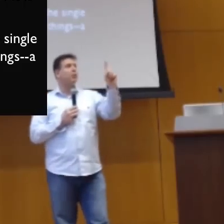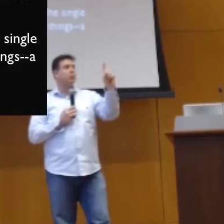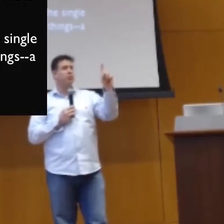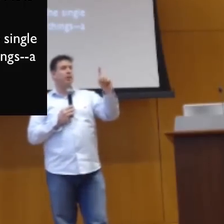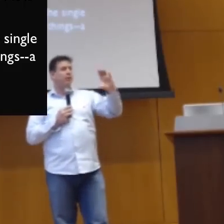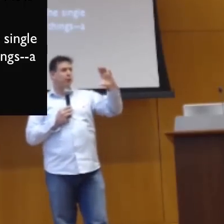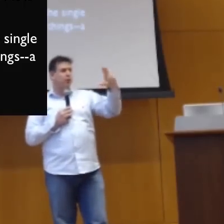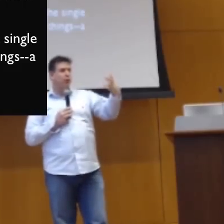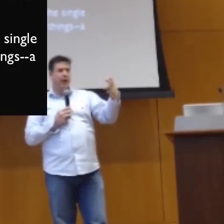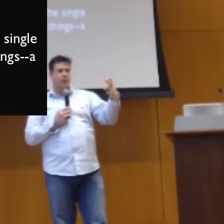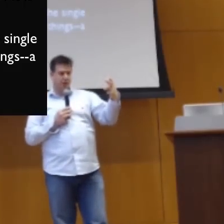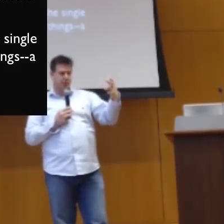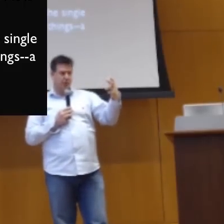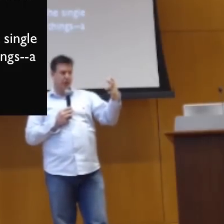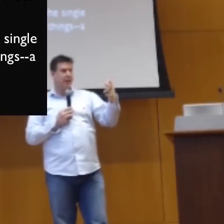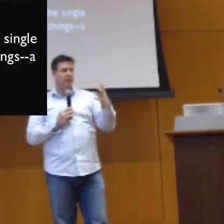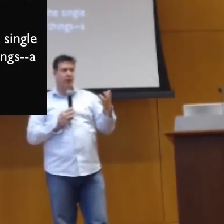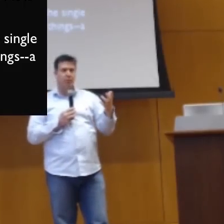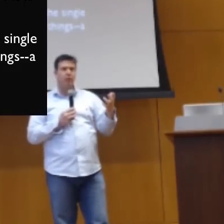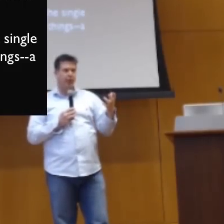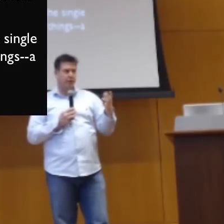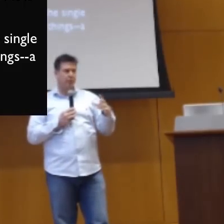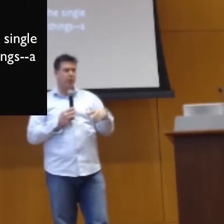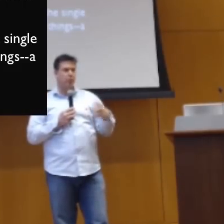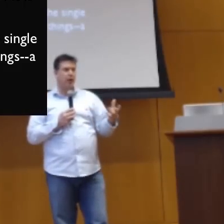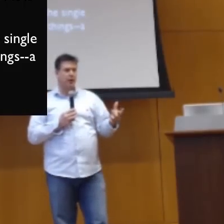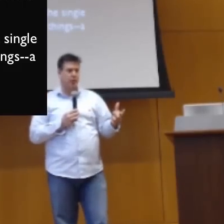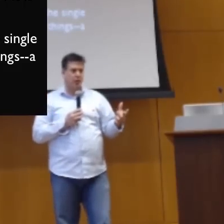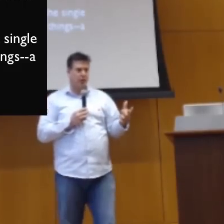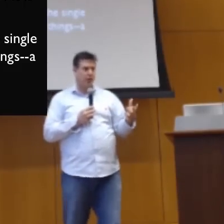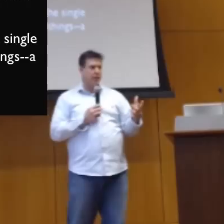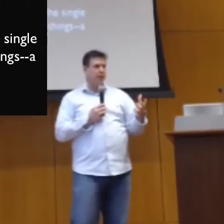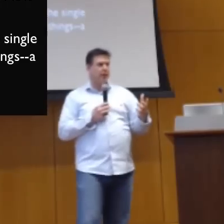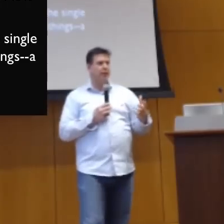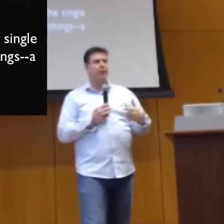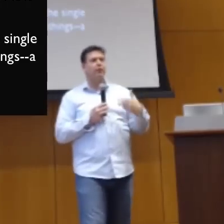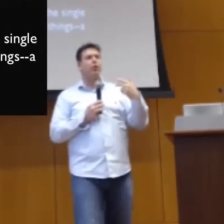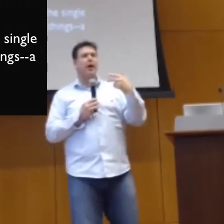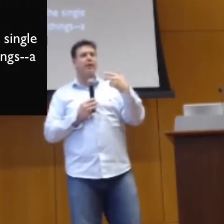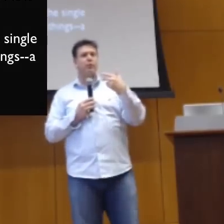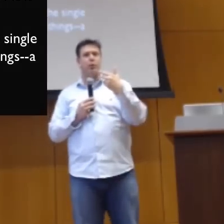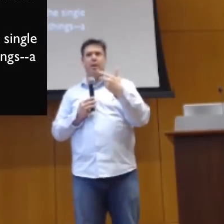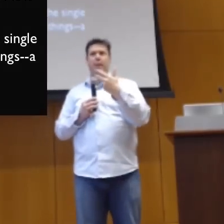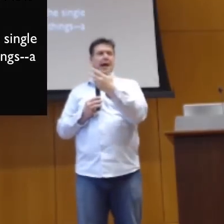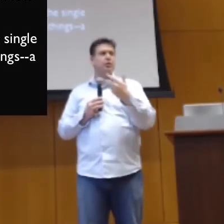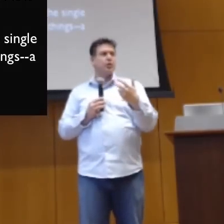mouth movement for two handshapes is very motivating to make you change. If you're going to have to match,